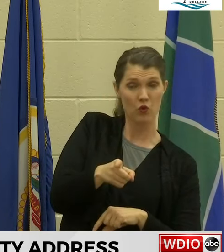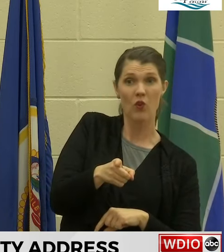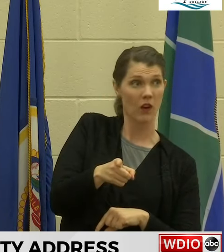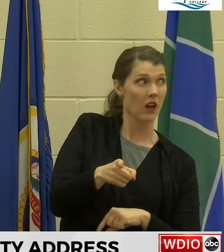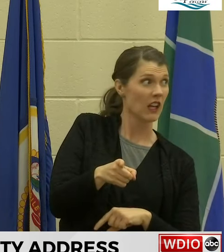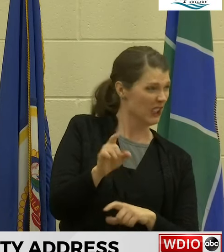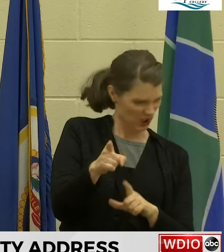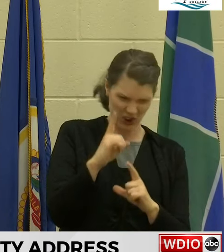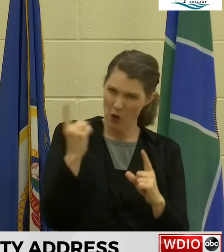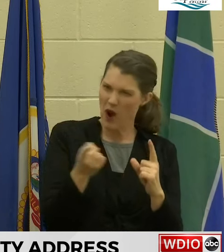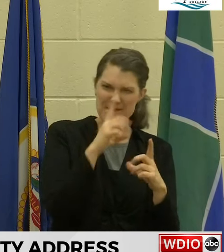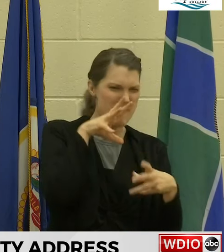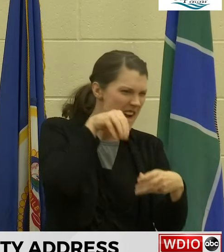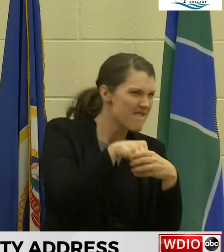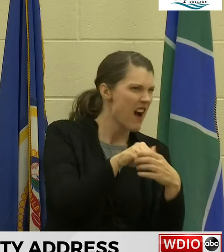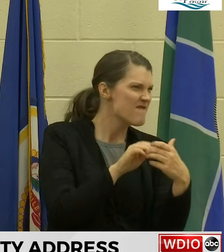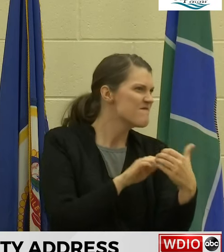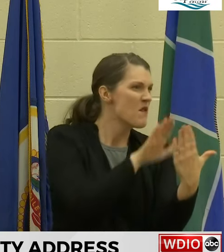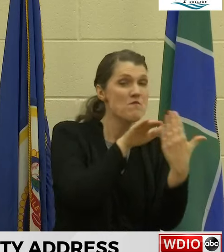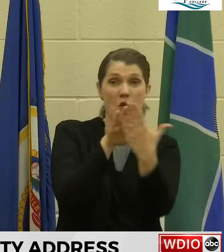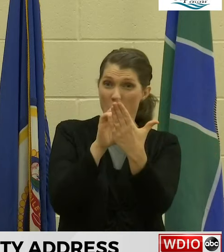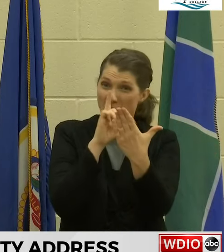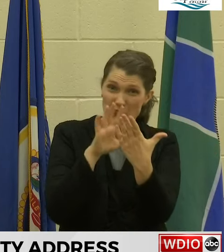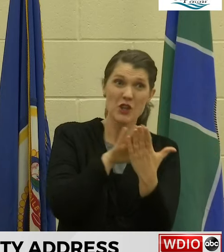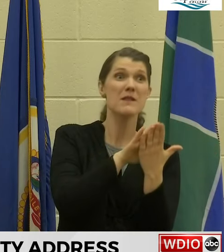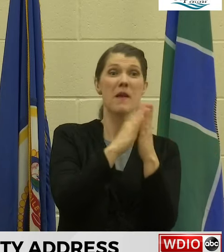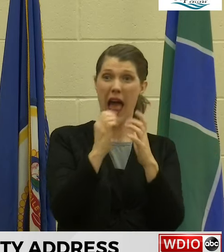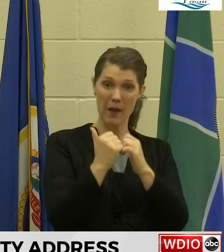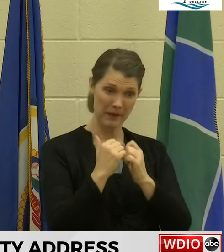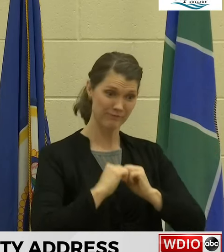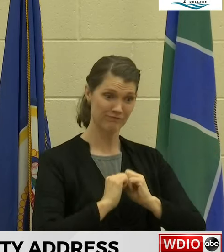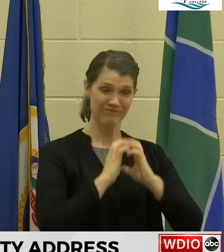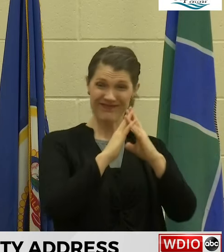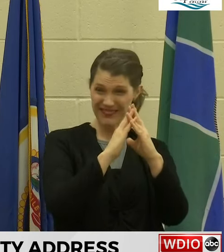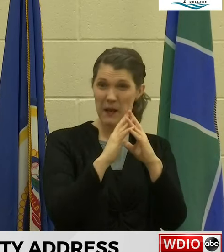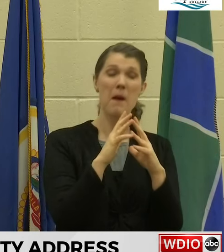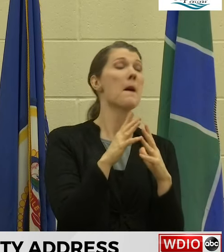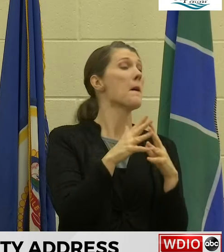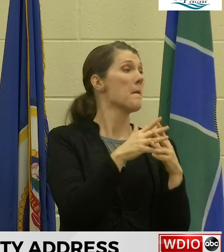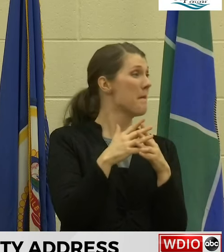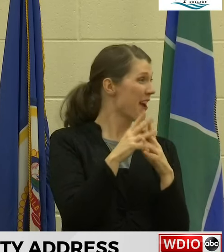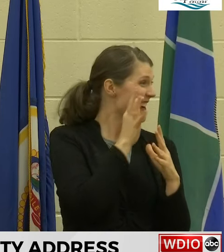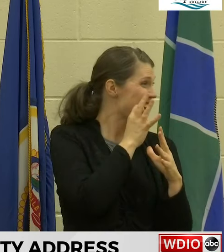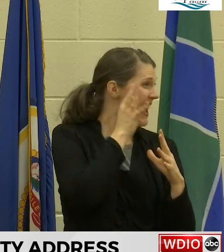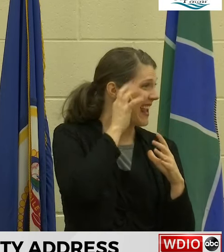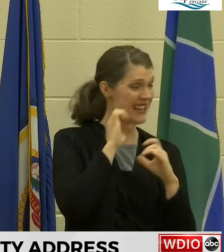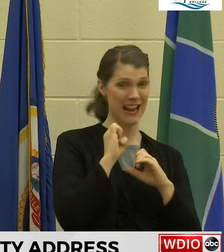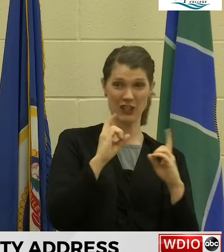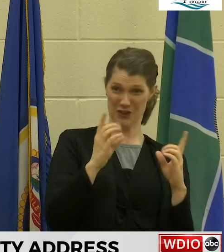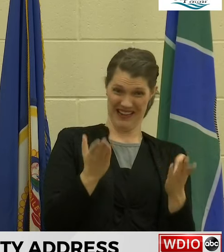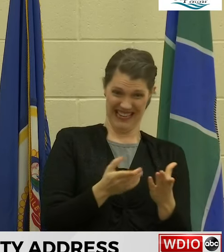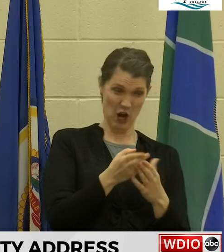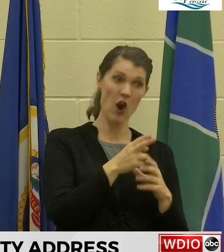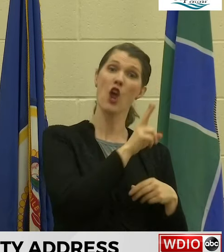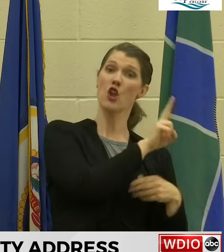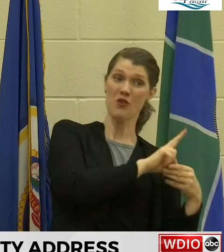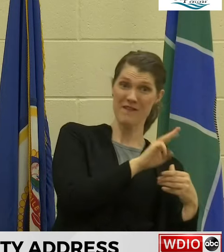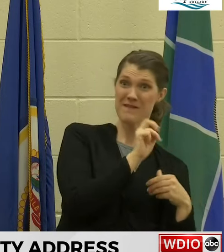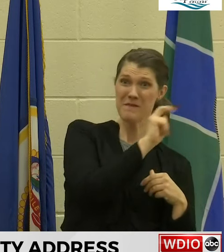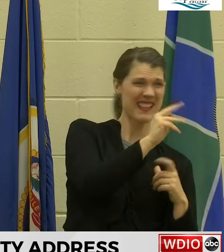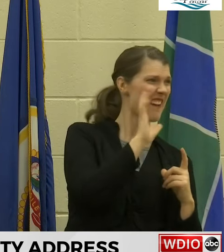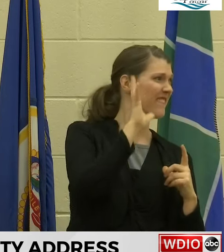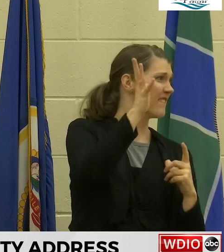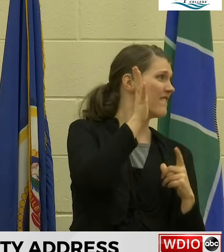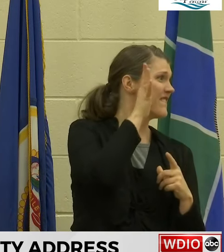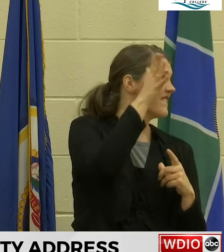Ruth became known as the grandmother of American Indian education in Minnesota, recognized by the University of Minnesota with